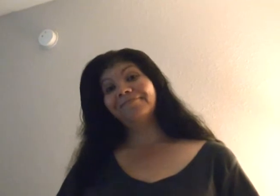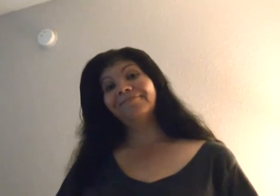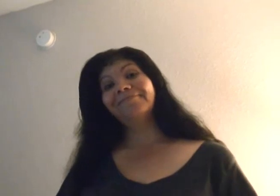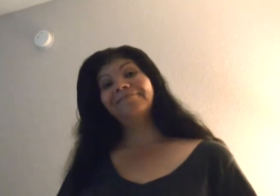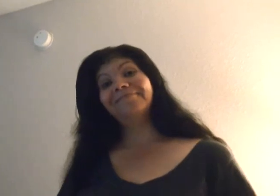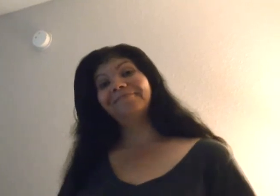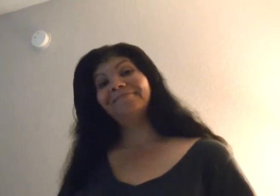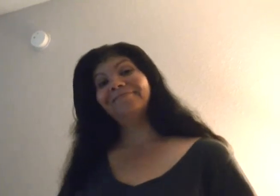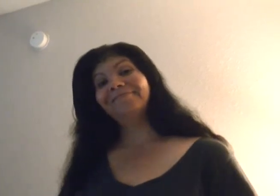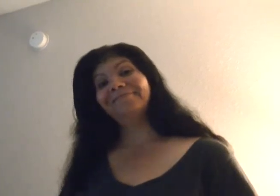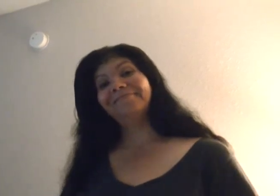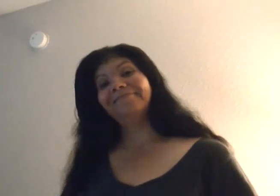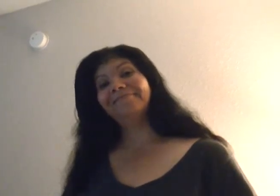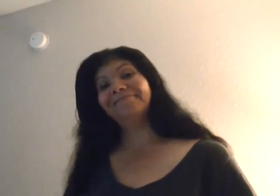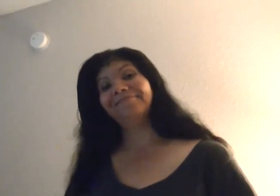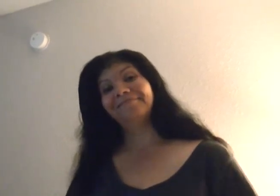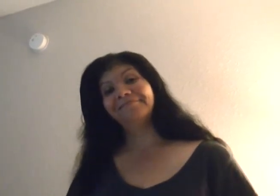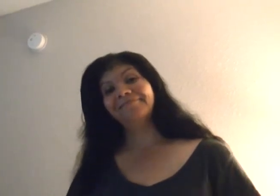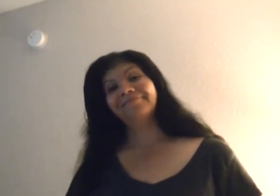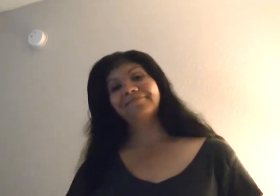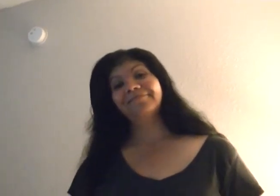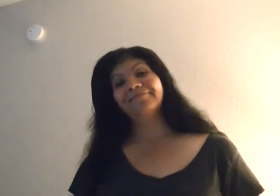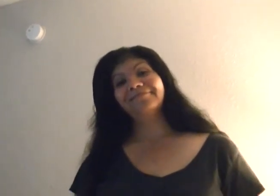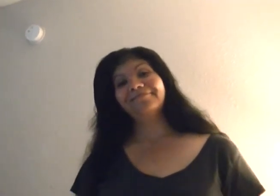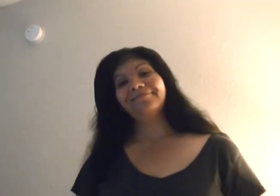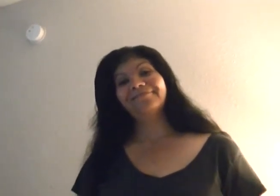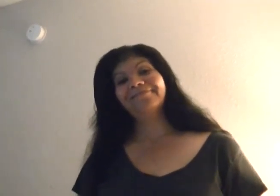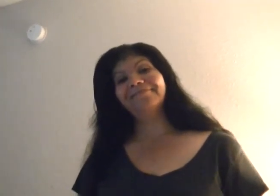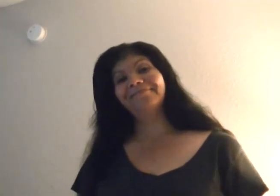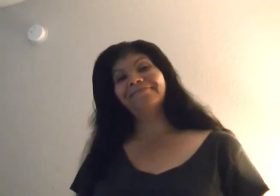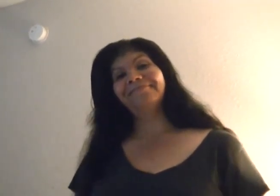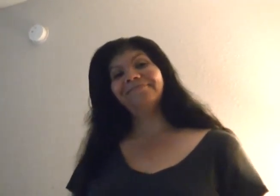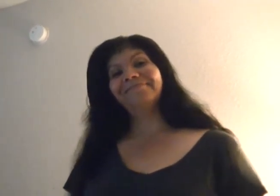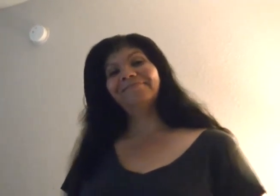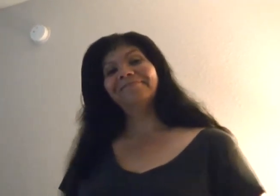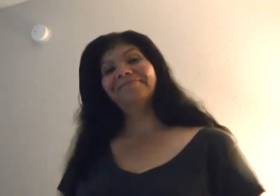shift here in the prophetic right now. I didn't have this on my notes. Did not God take Adam